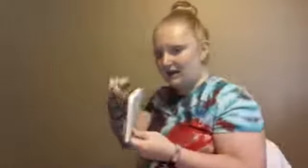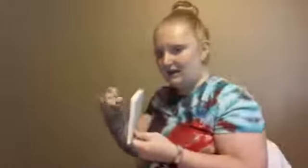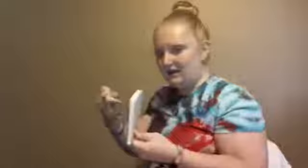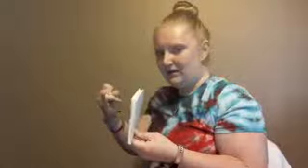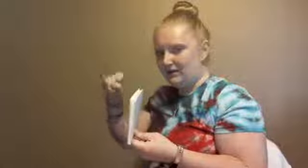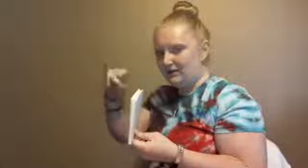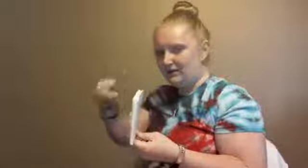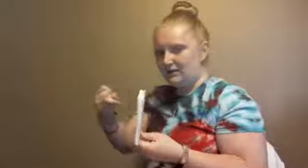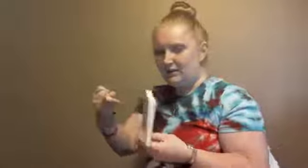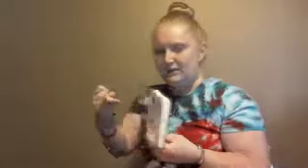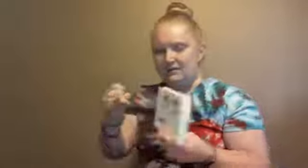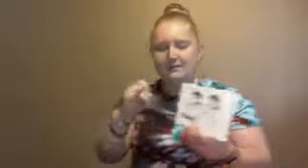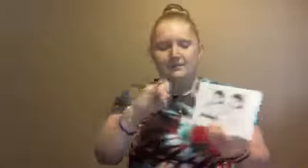air.